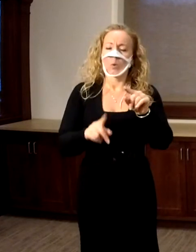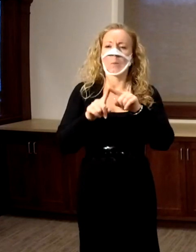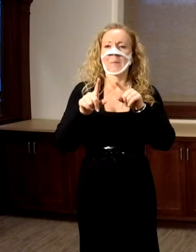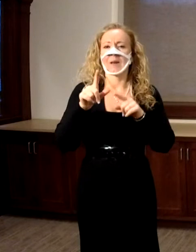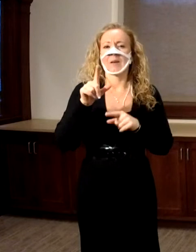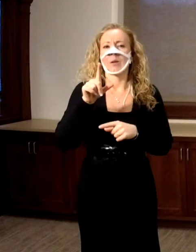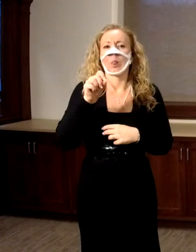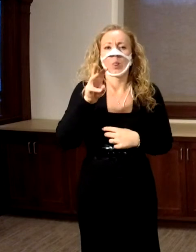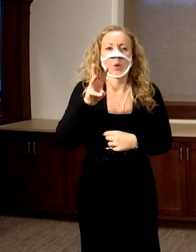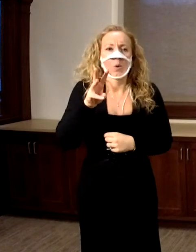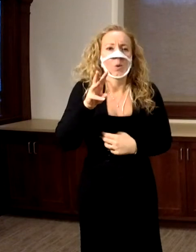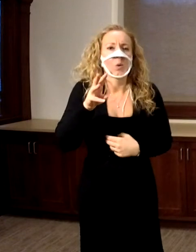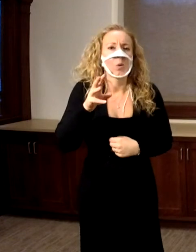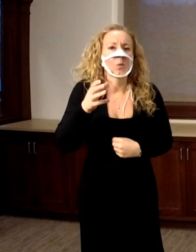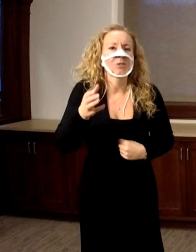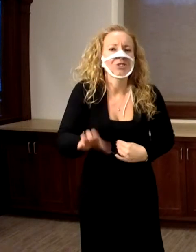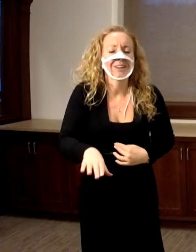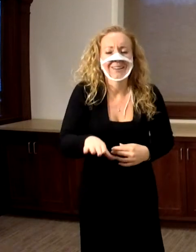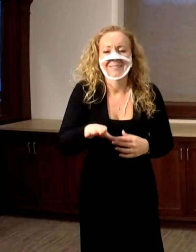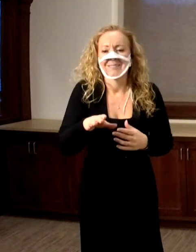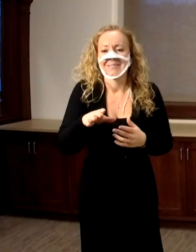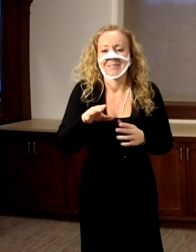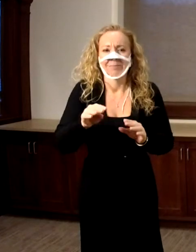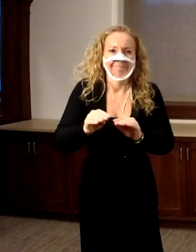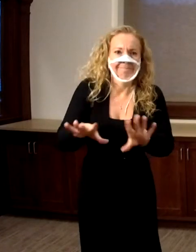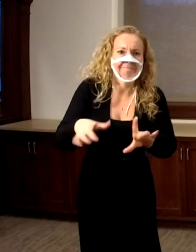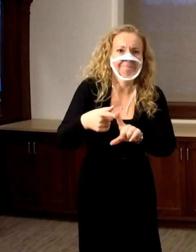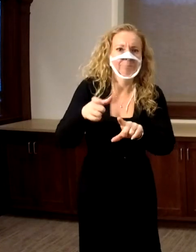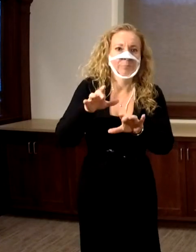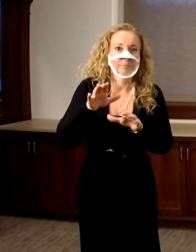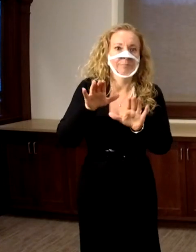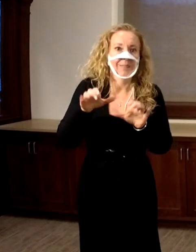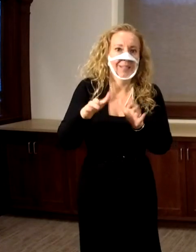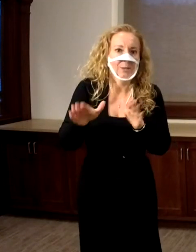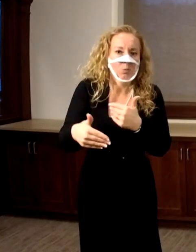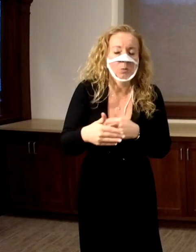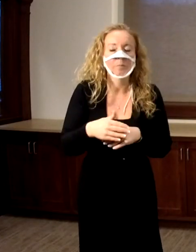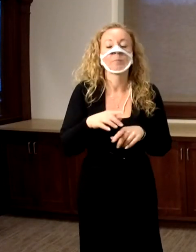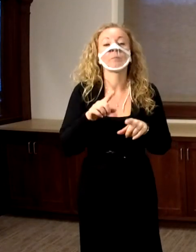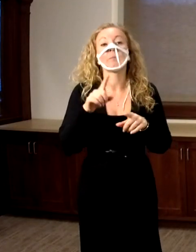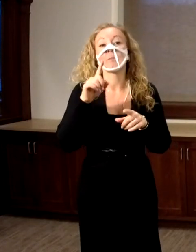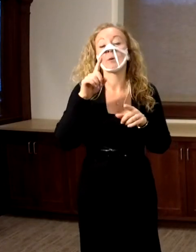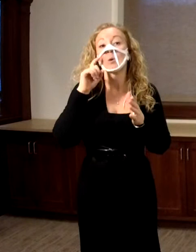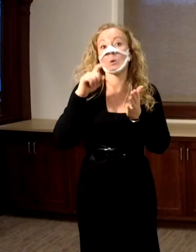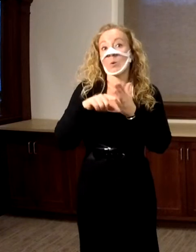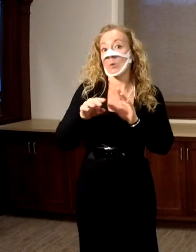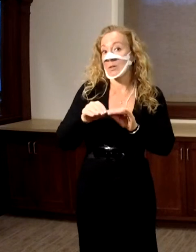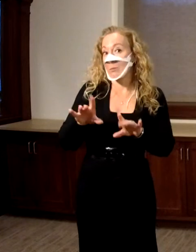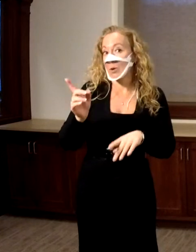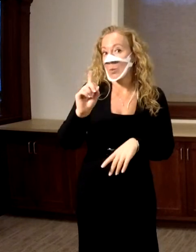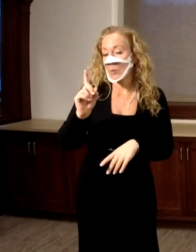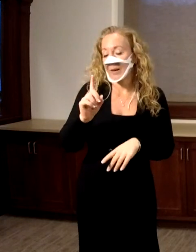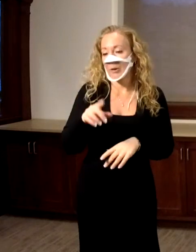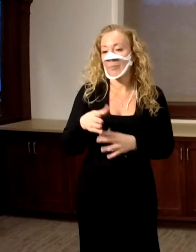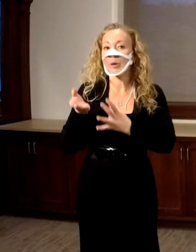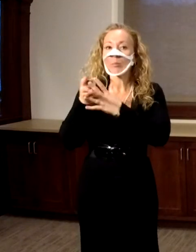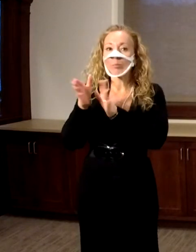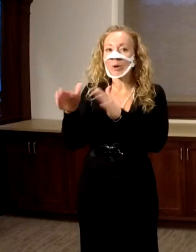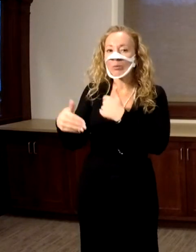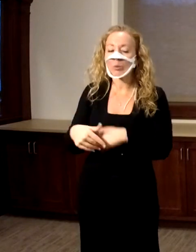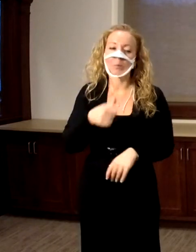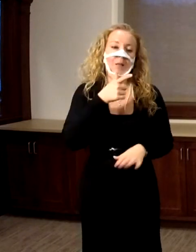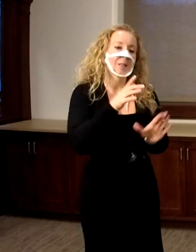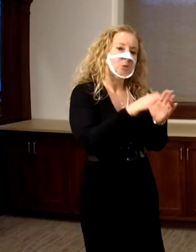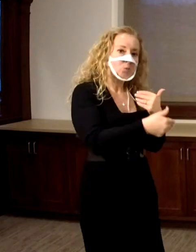really low risk situation or a low risk activity. However, we do see some spread in schools in places like break rooms and lunch